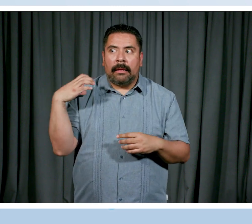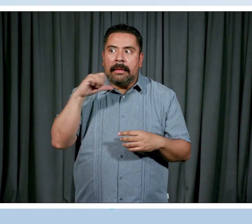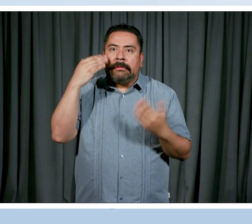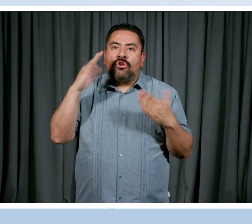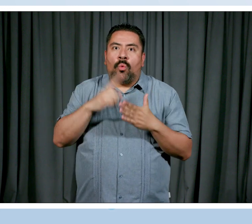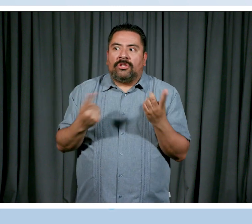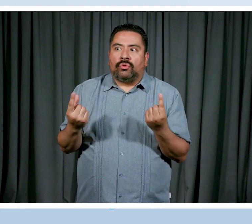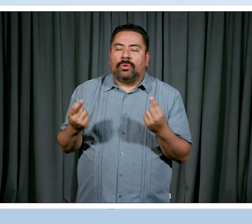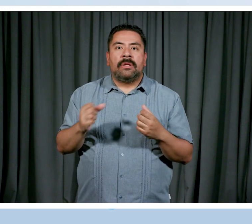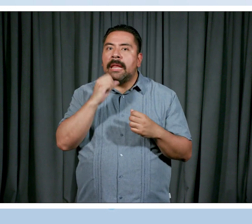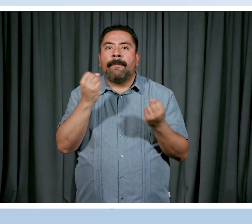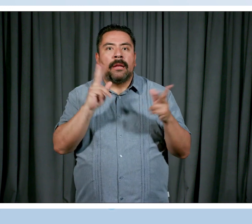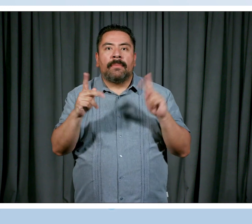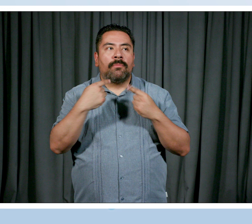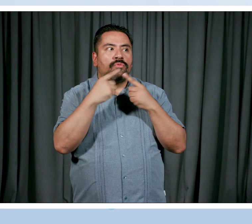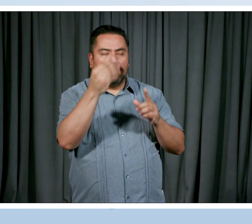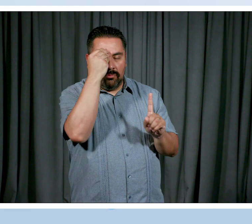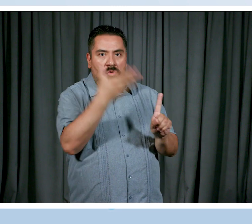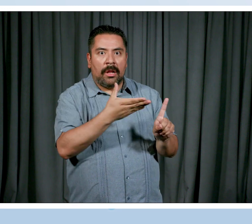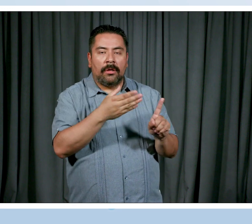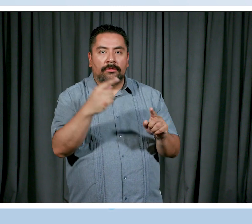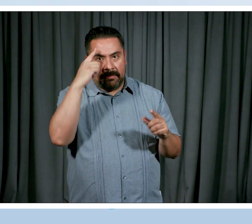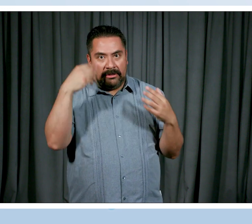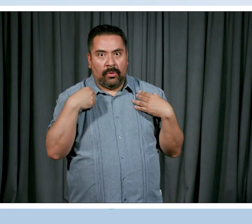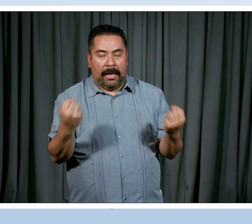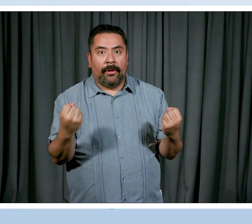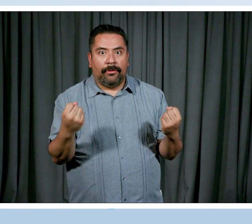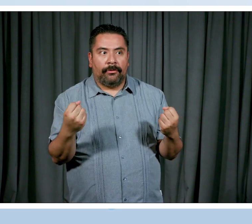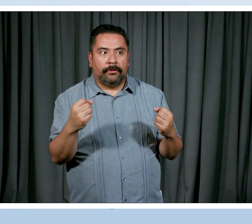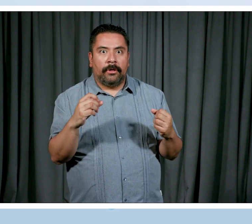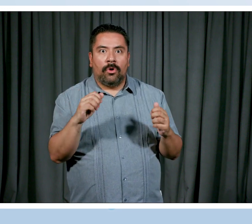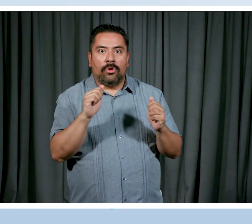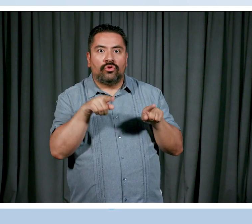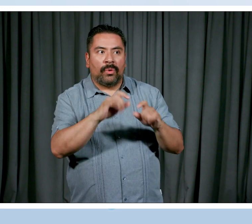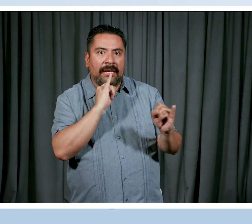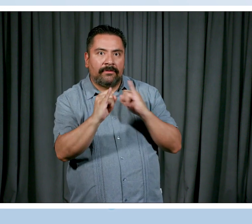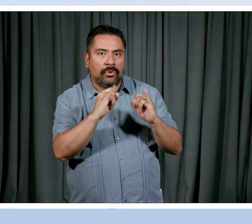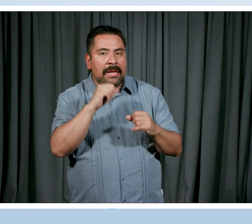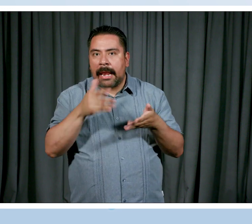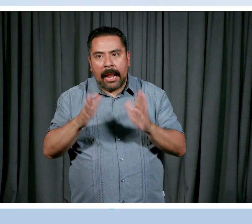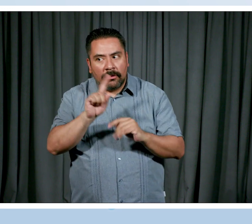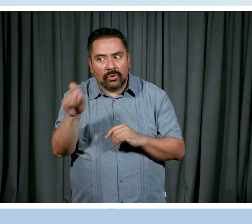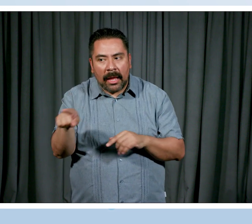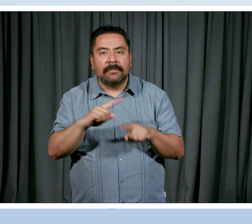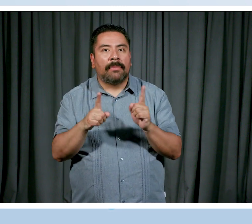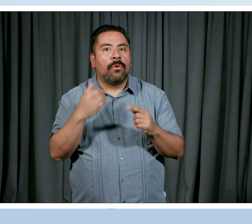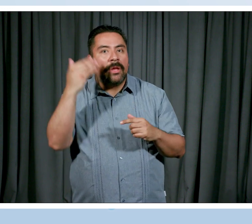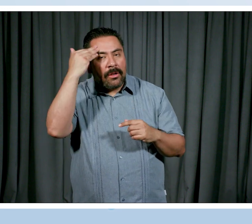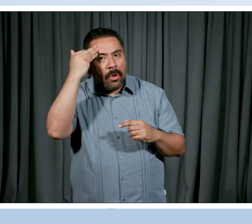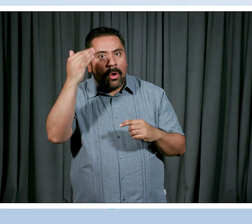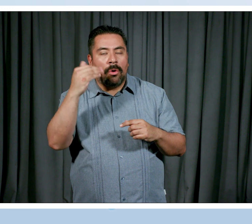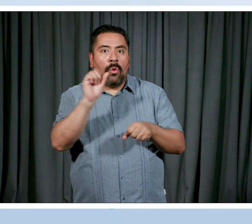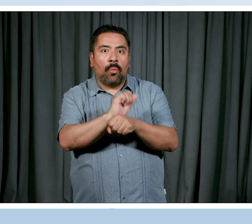everybody self-discloses their mental health condition in an interview, and you're not allowed to ask. But we do know that the workplace can be a place that can